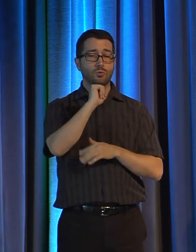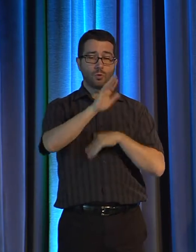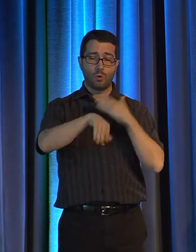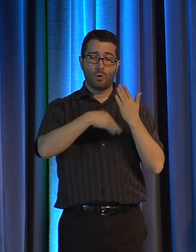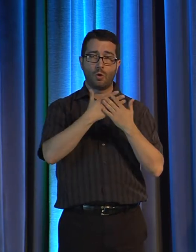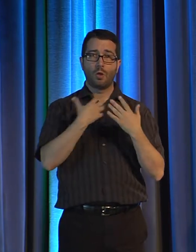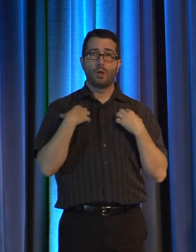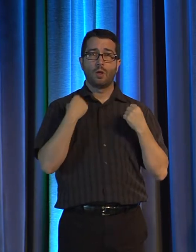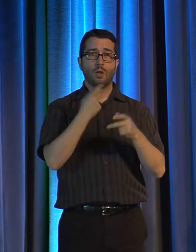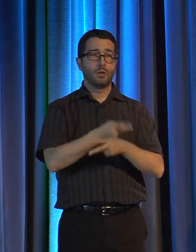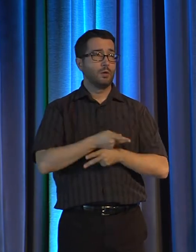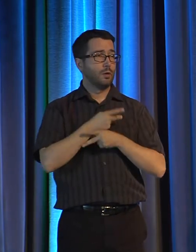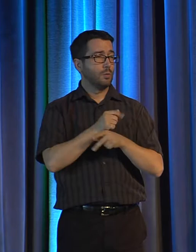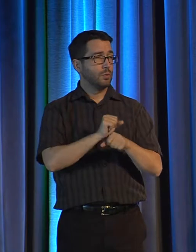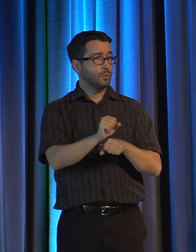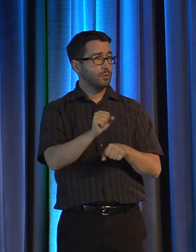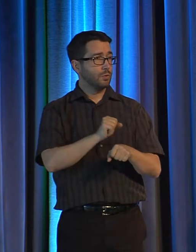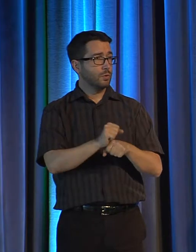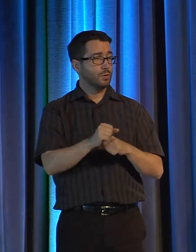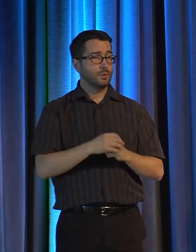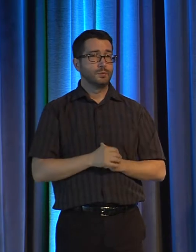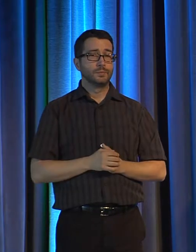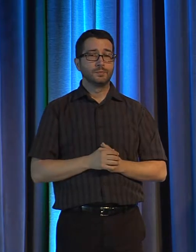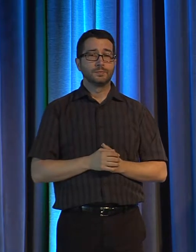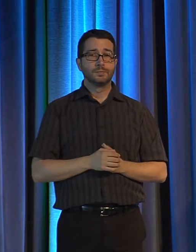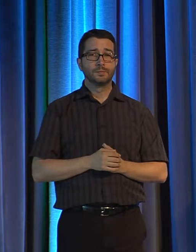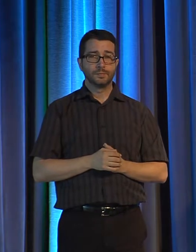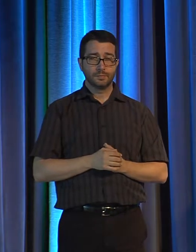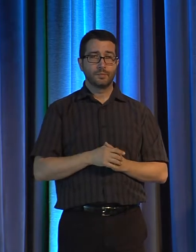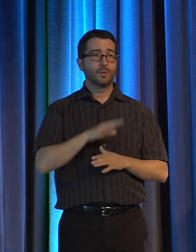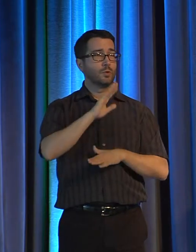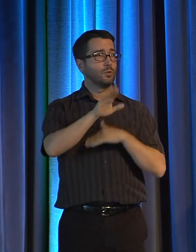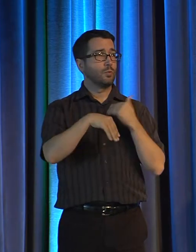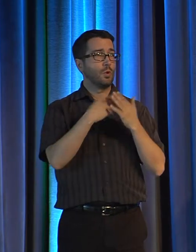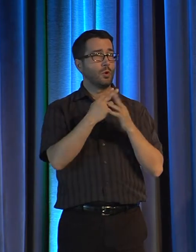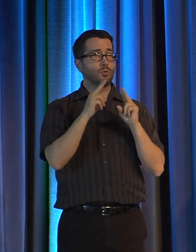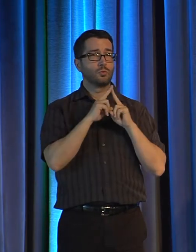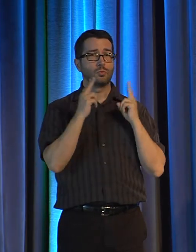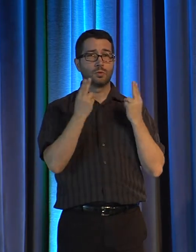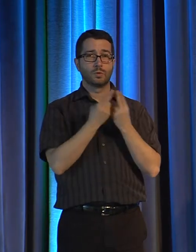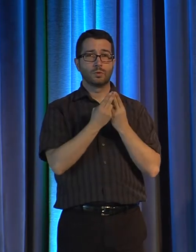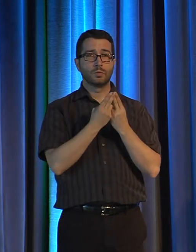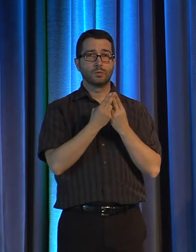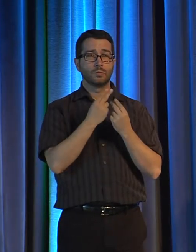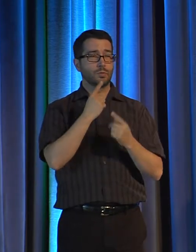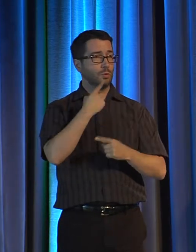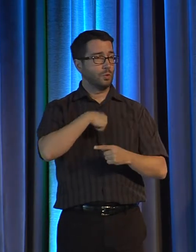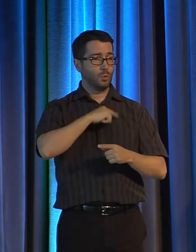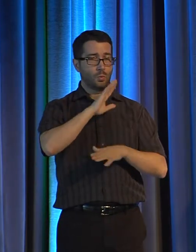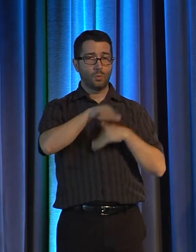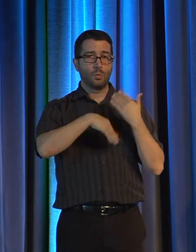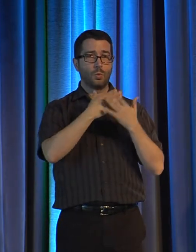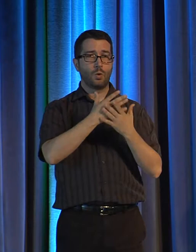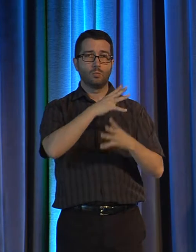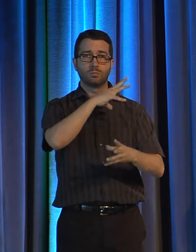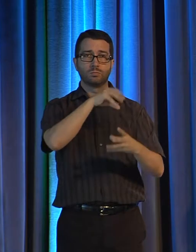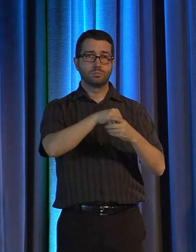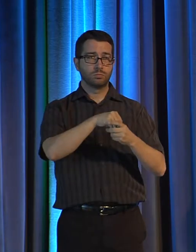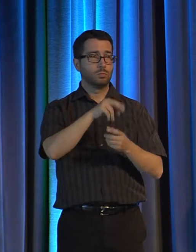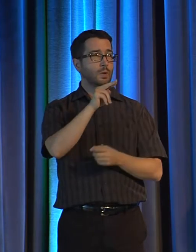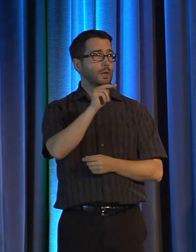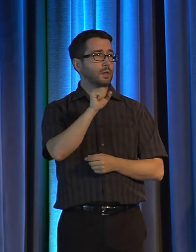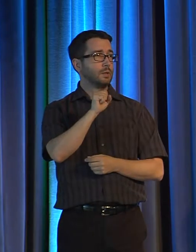healthcare workers and allied healthcare workers in the system, our unions, we're all part of it with the NSHA to